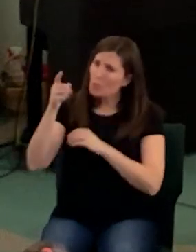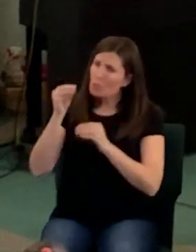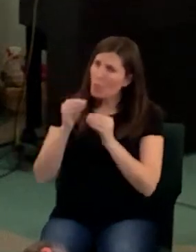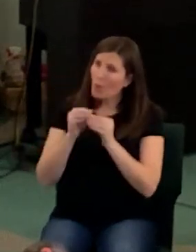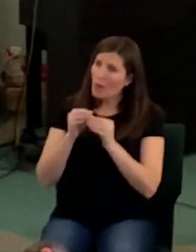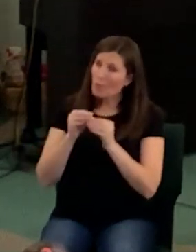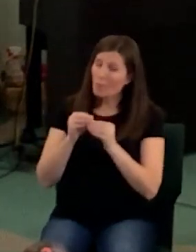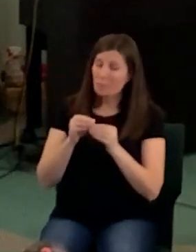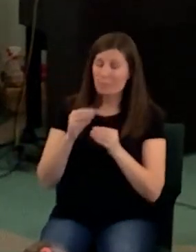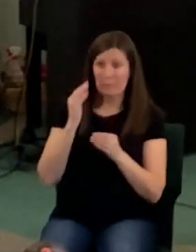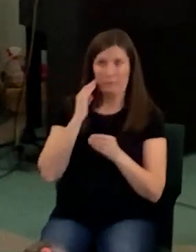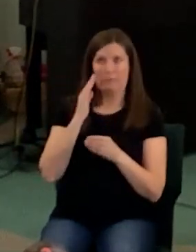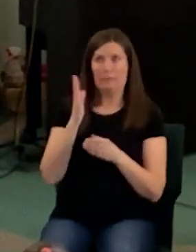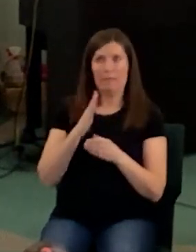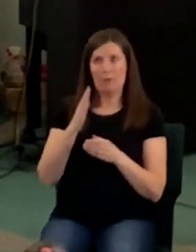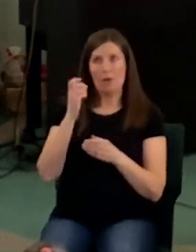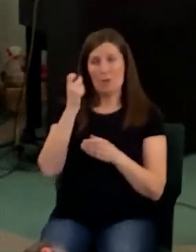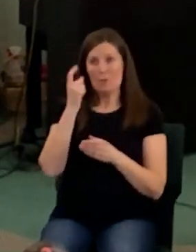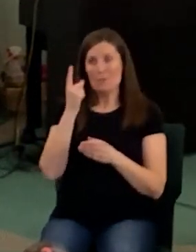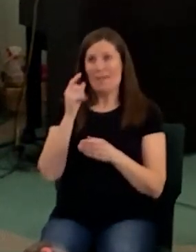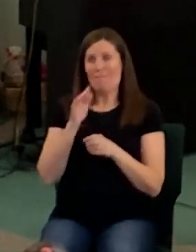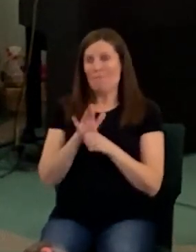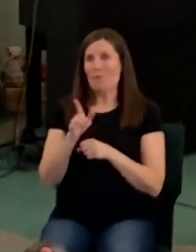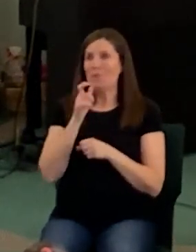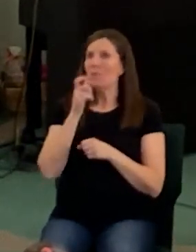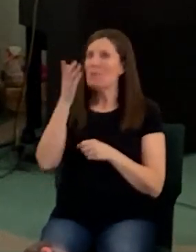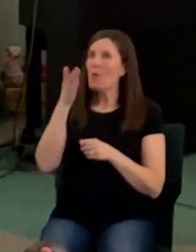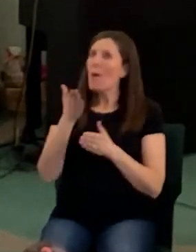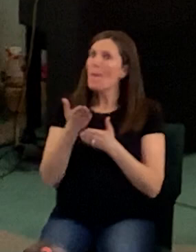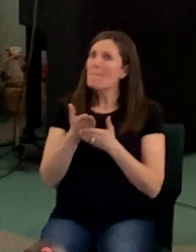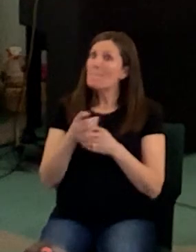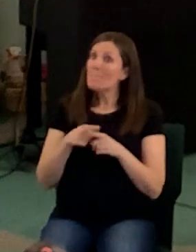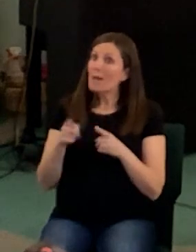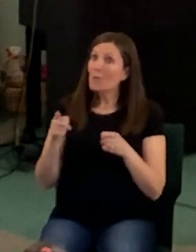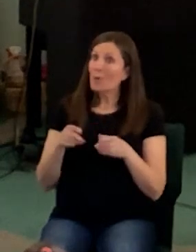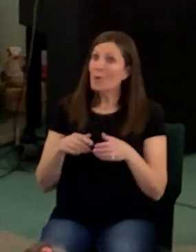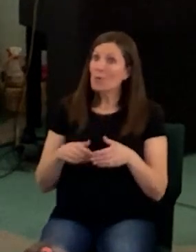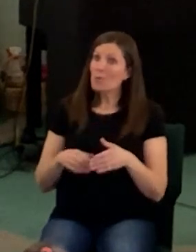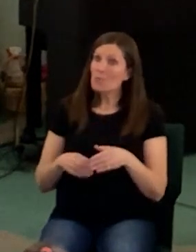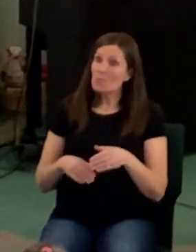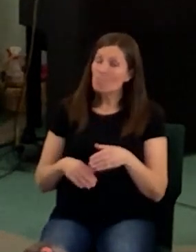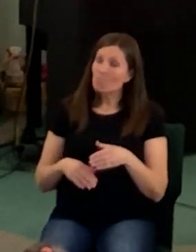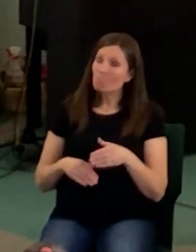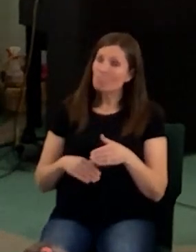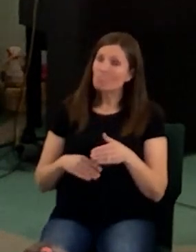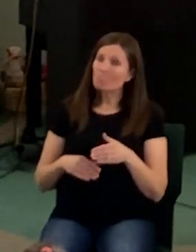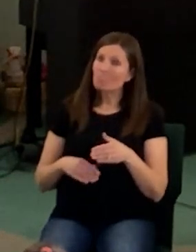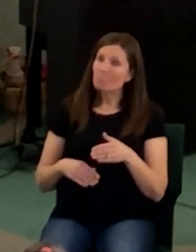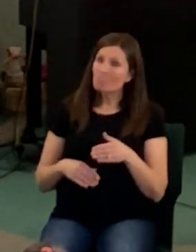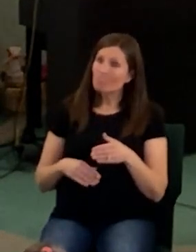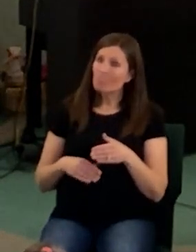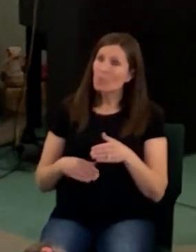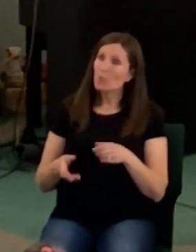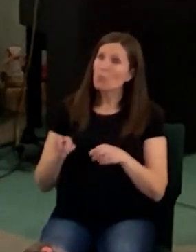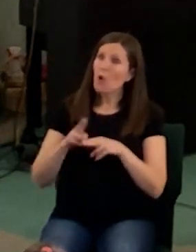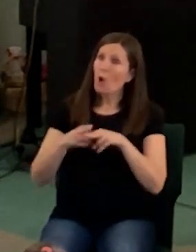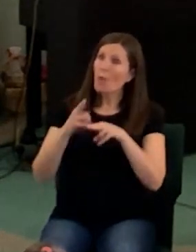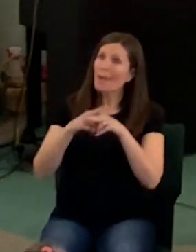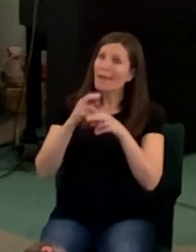who you are, but we are growing each and every day. We have faith in you that seeks understanding of